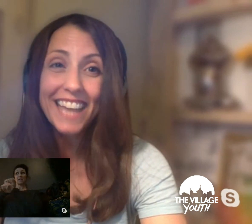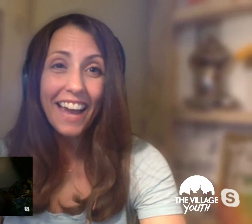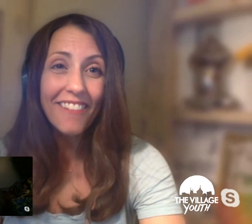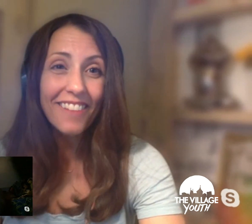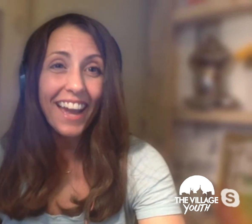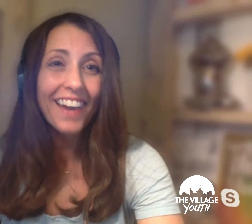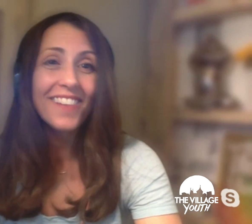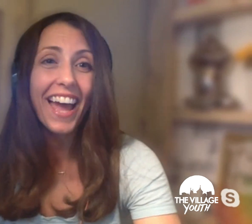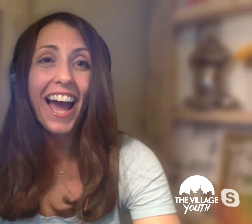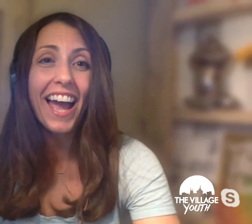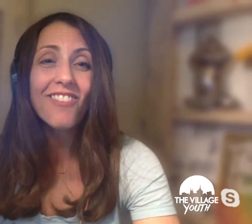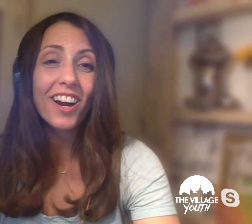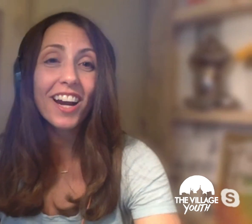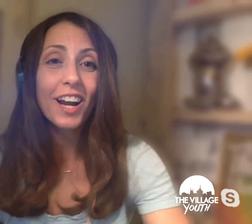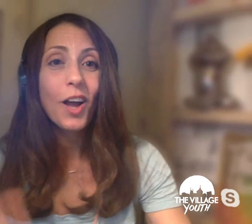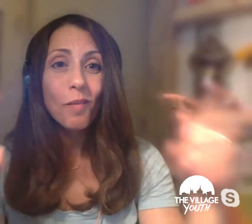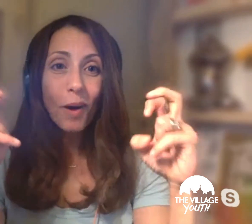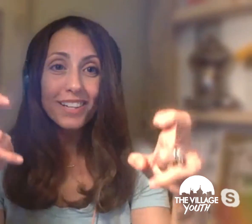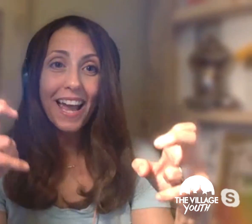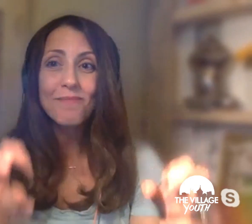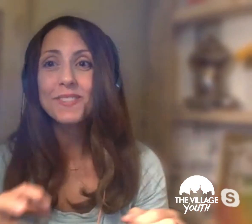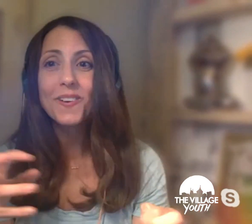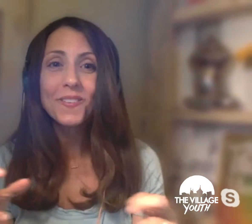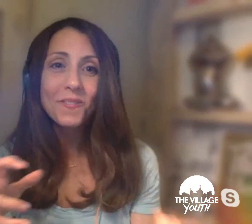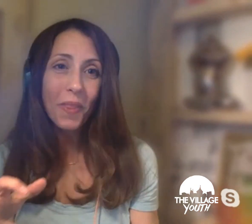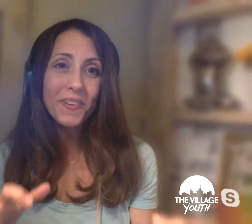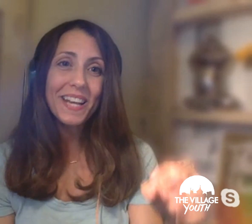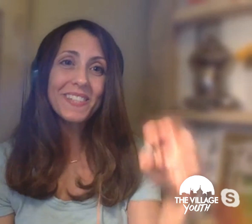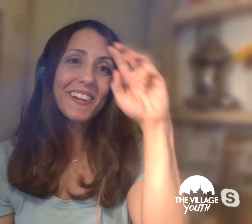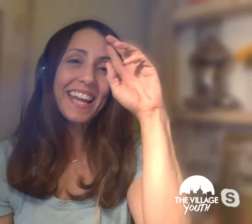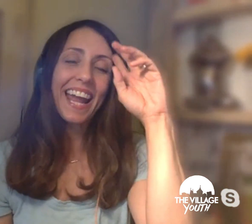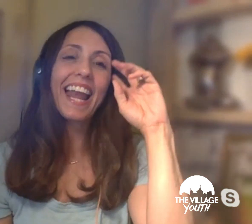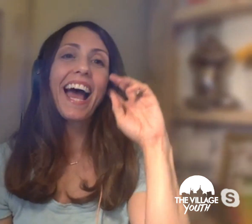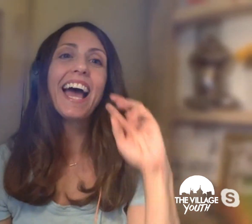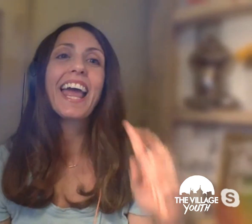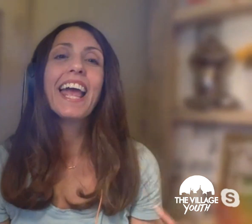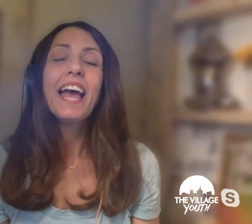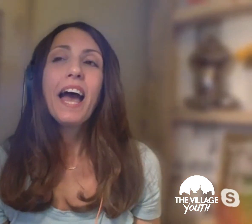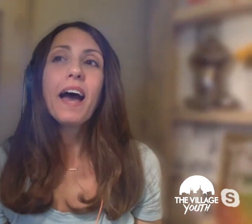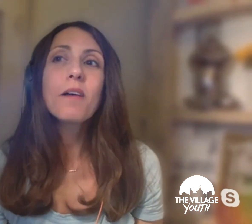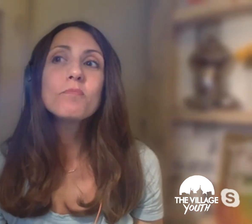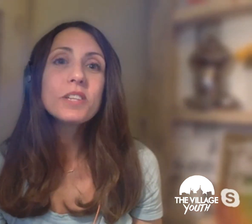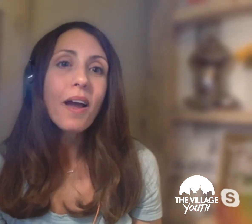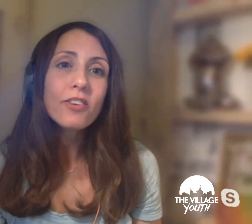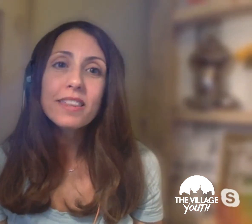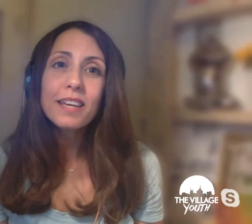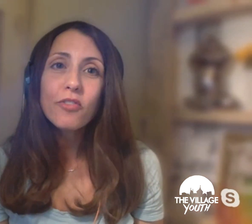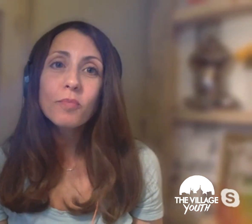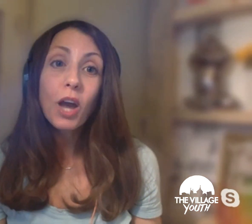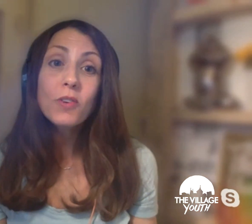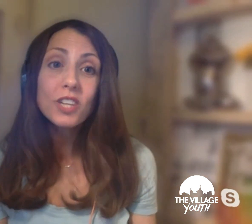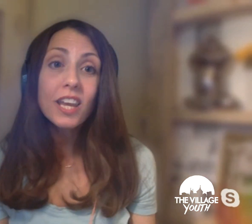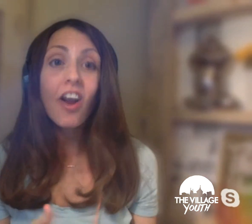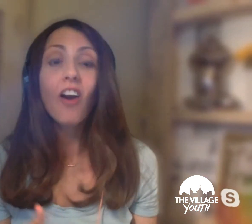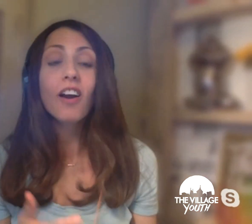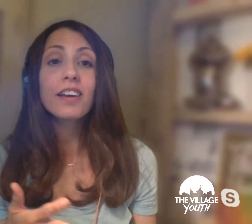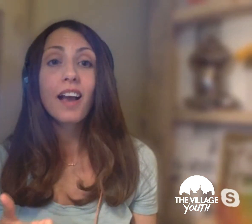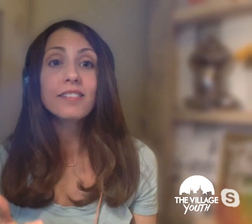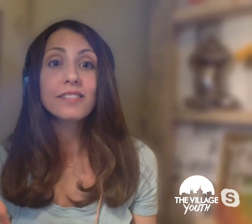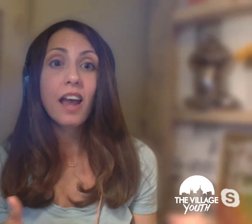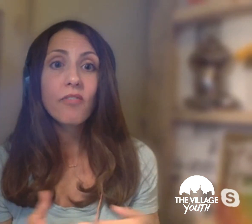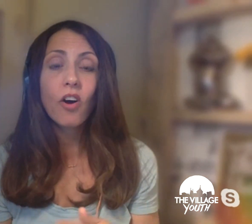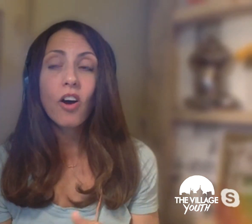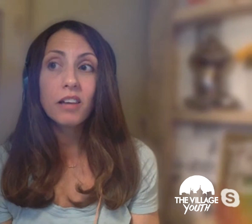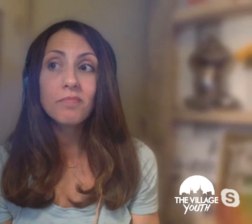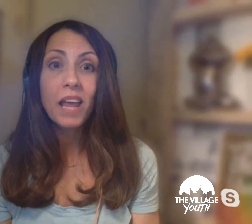all the time. I work part-time, so about 3 days a week, and I do everything from coaching our